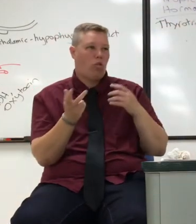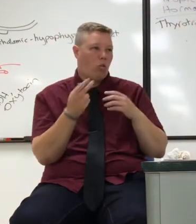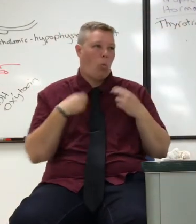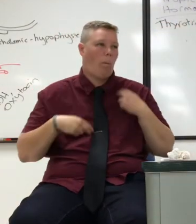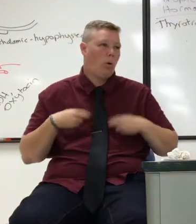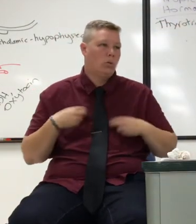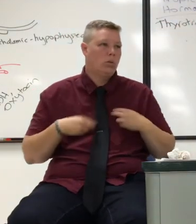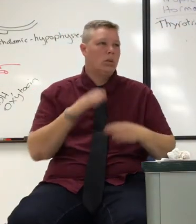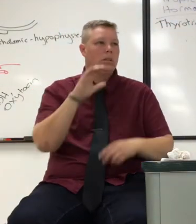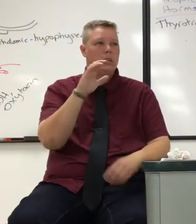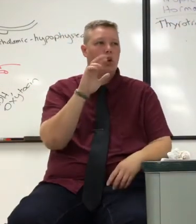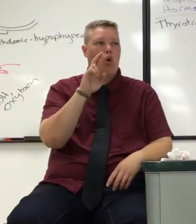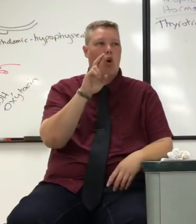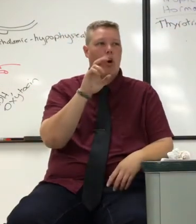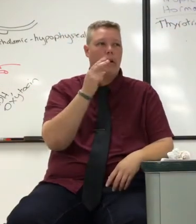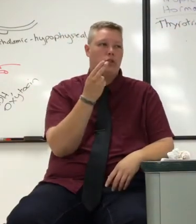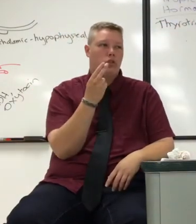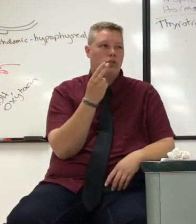there's CRH.